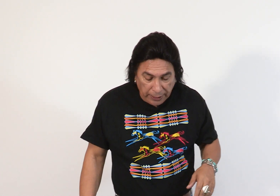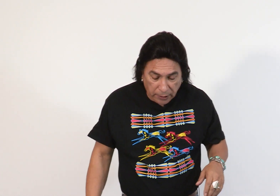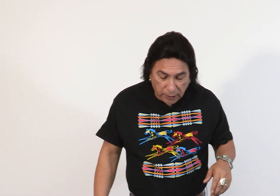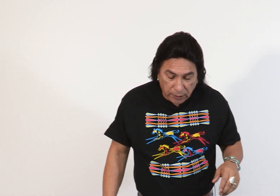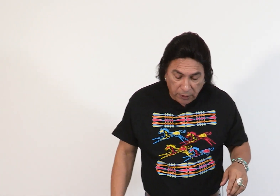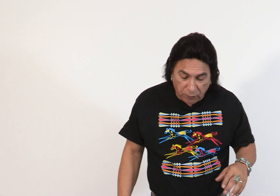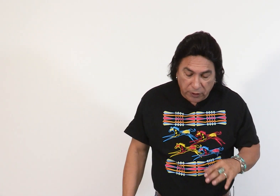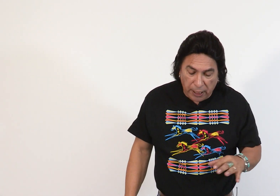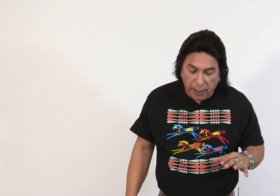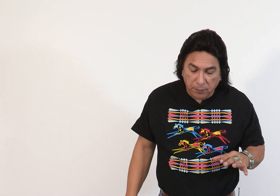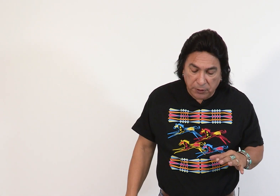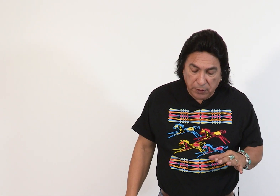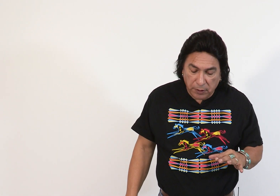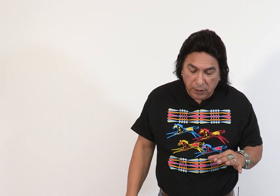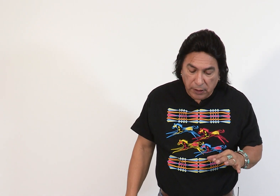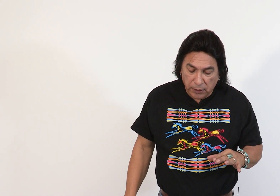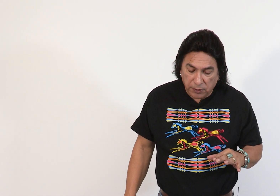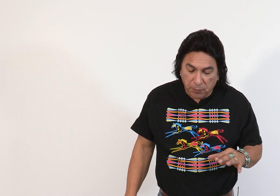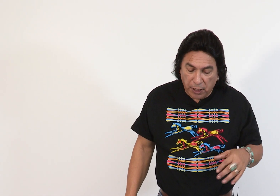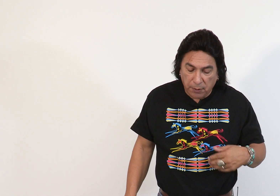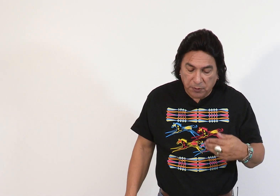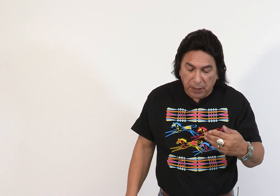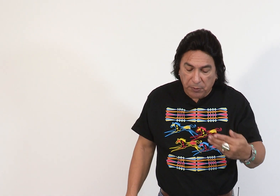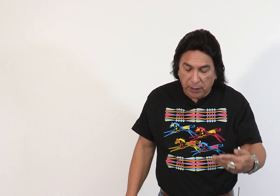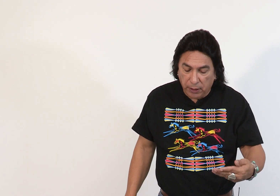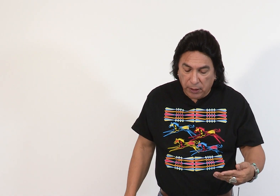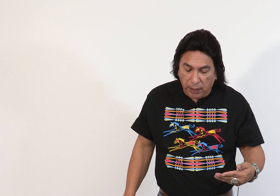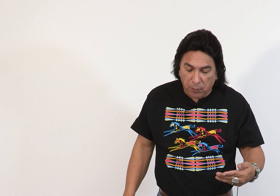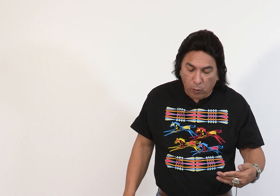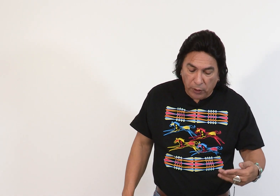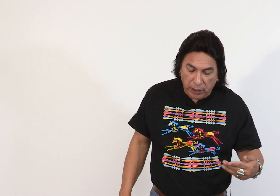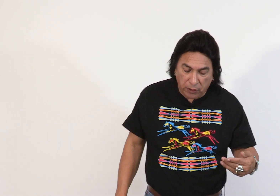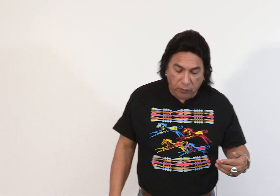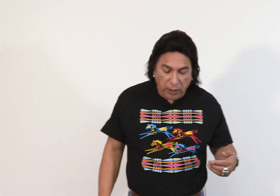And different times, sometimes maybe in mourning and grief,